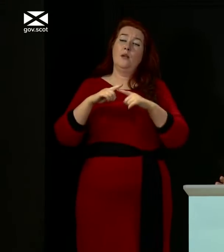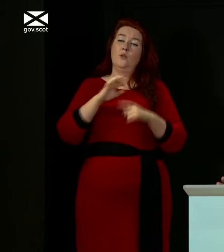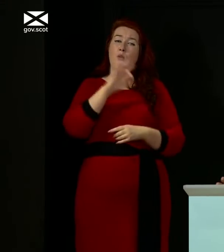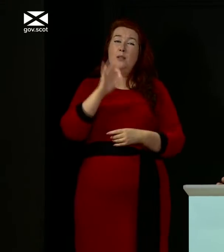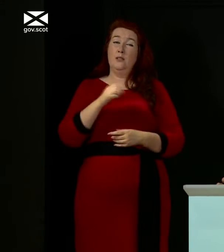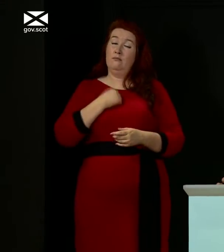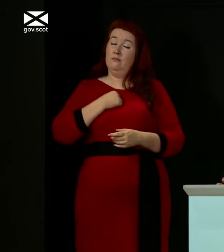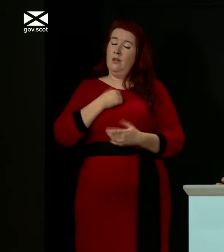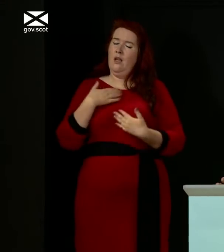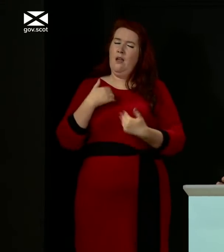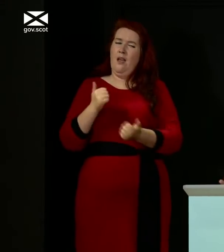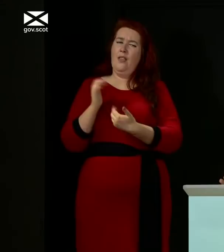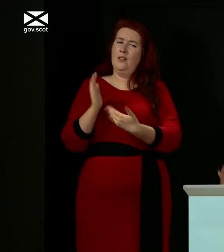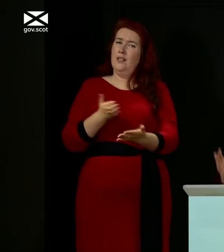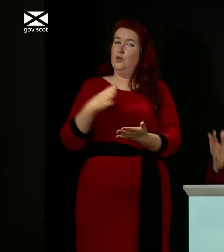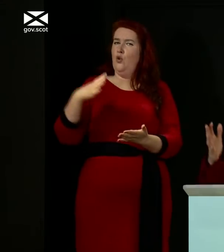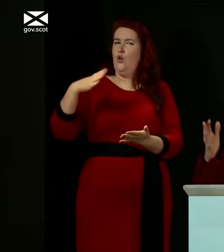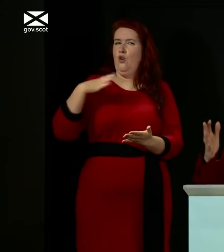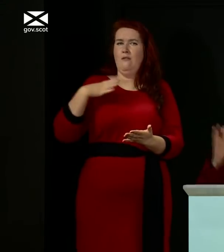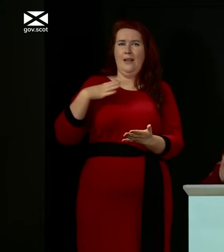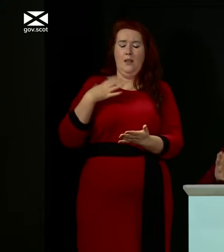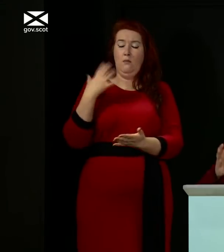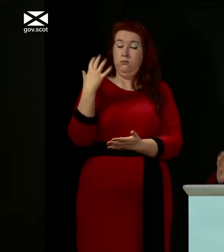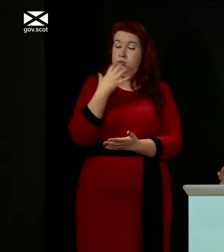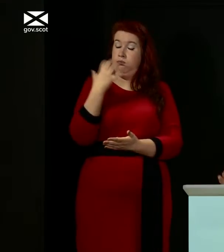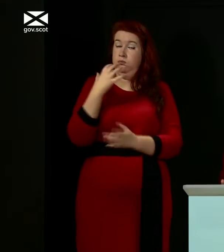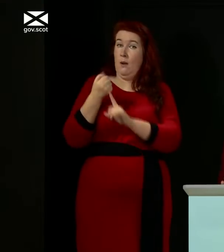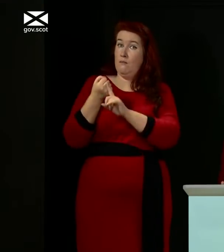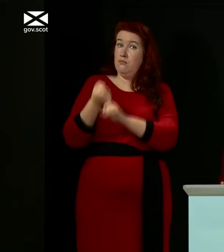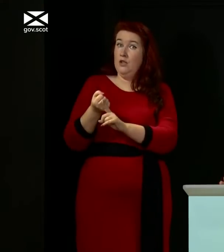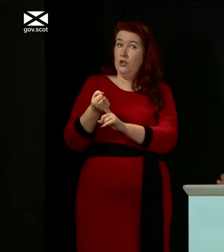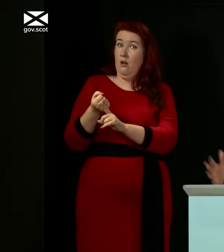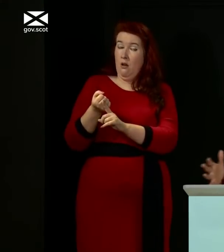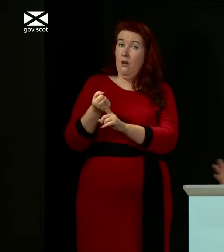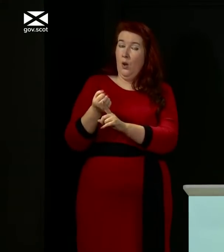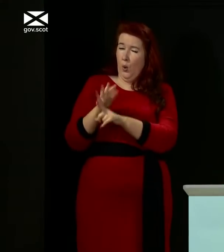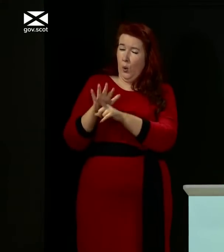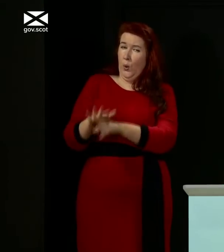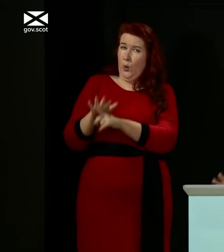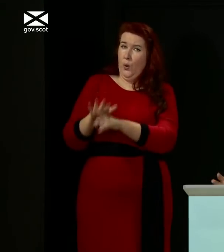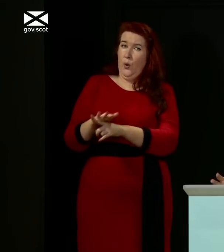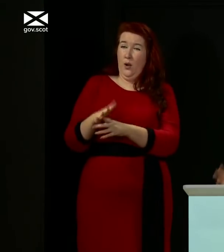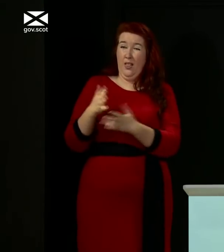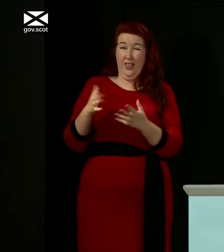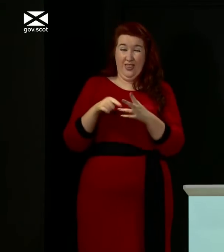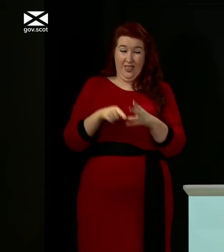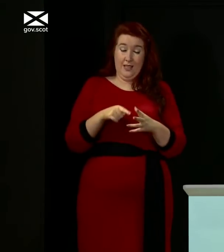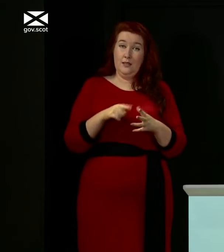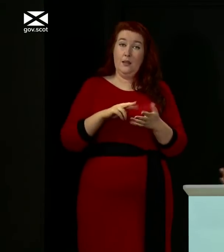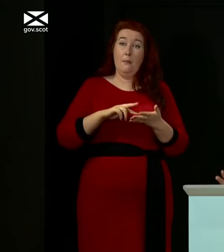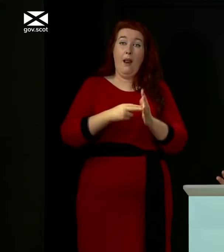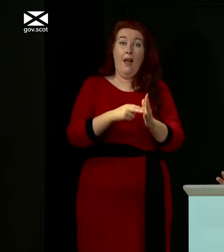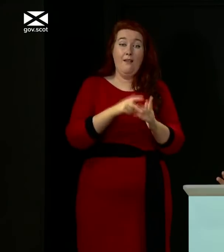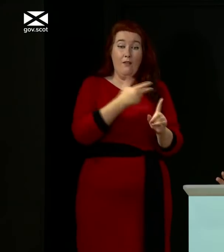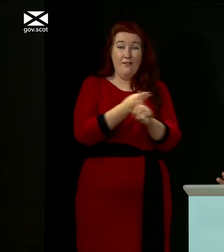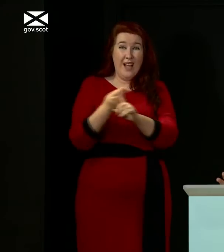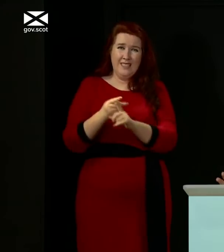service working under incredible pressure. We've got the biggest logistical operation in a health sense that we face. We've got to